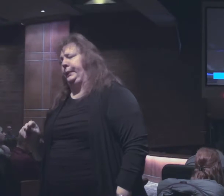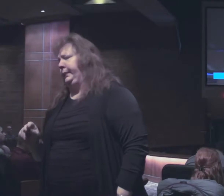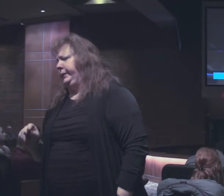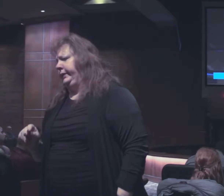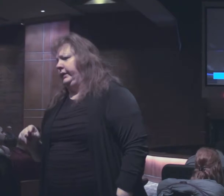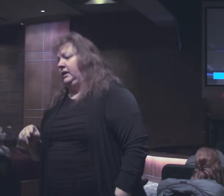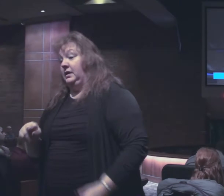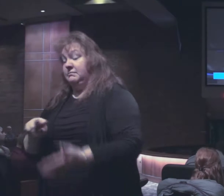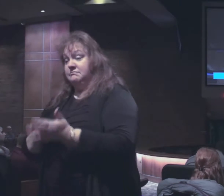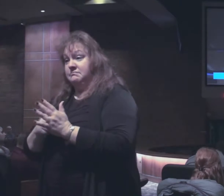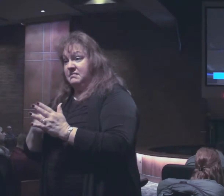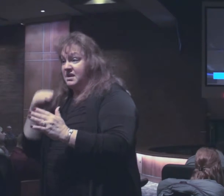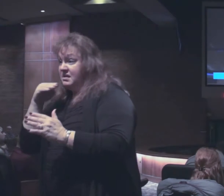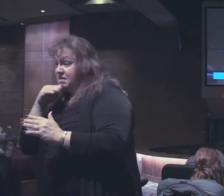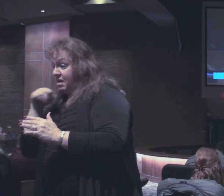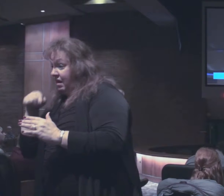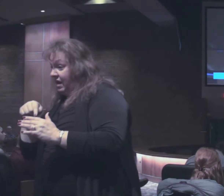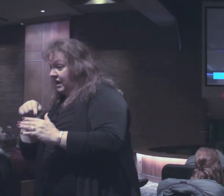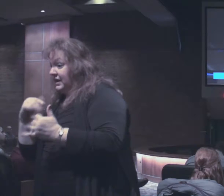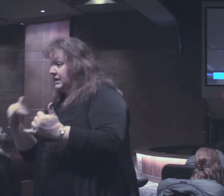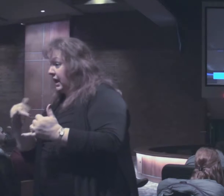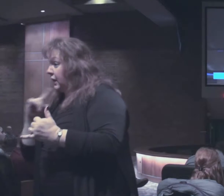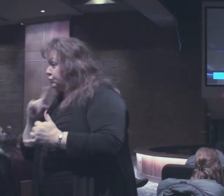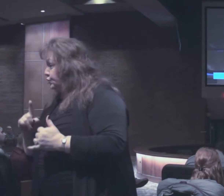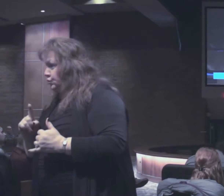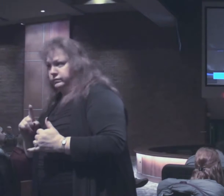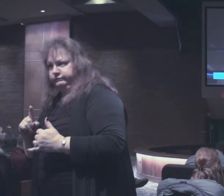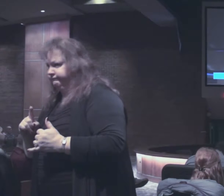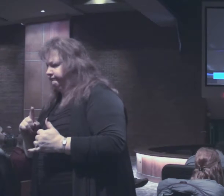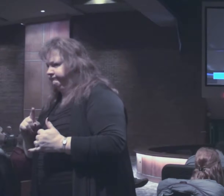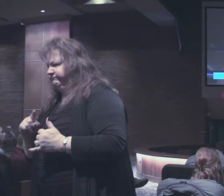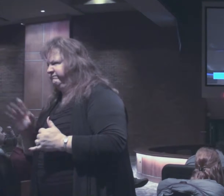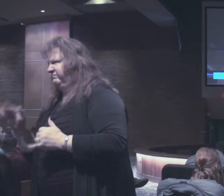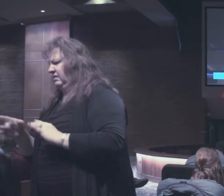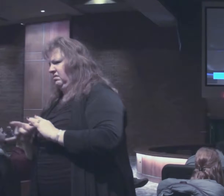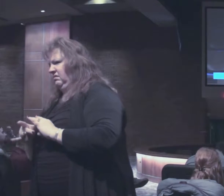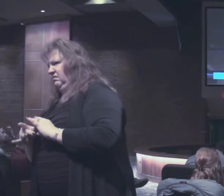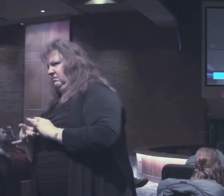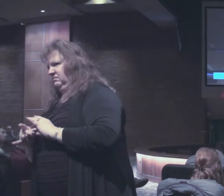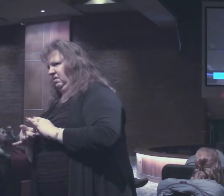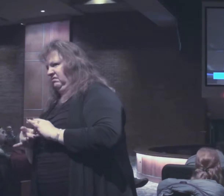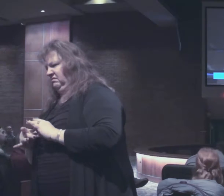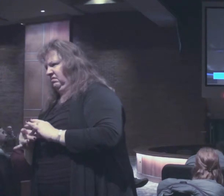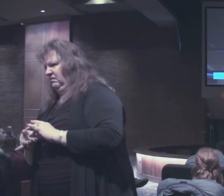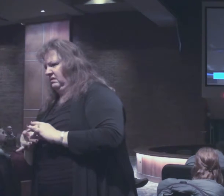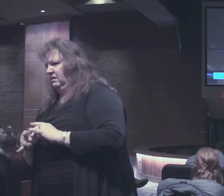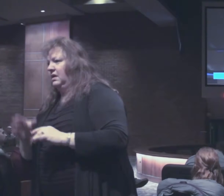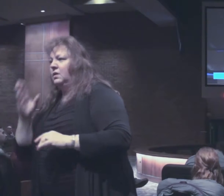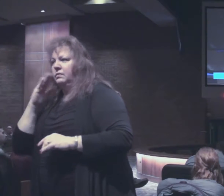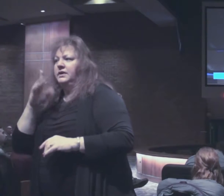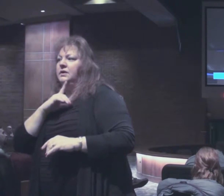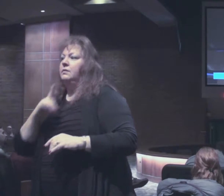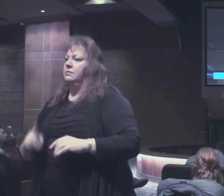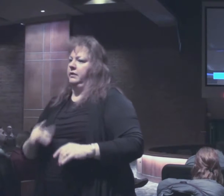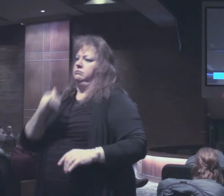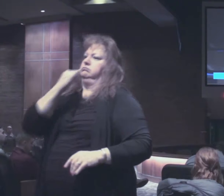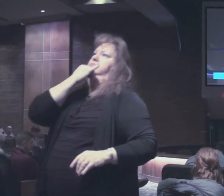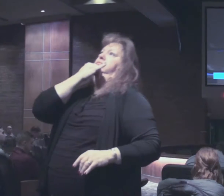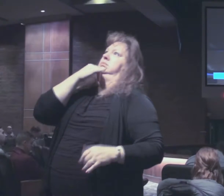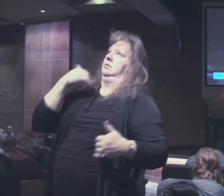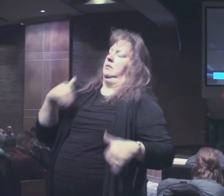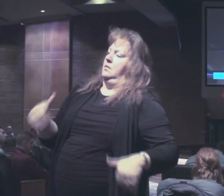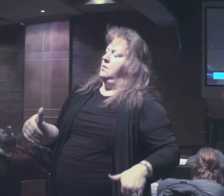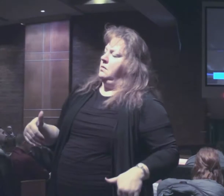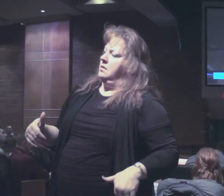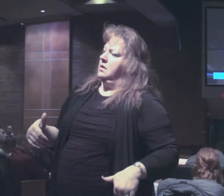but that doesn't mean these lies are true. They're slanderous. We know David had his failures, but